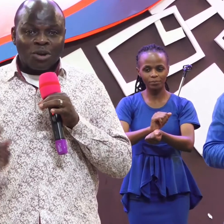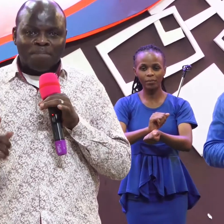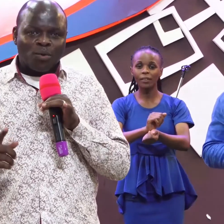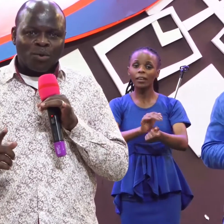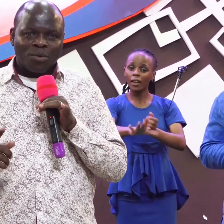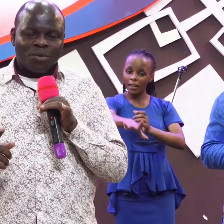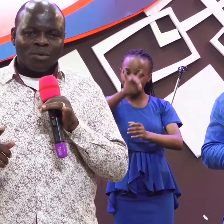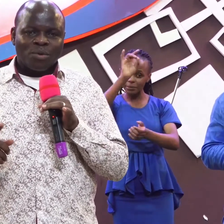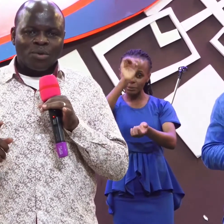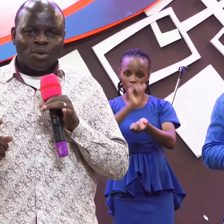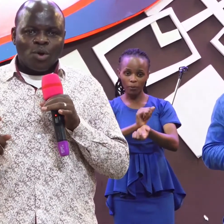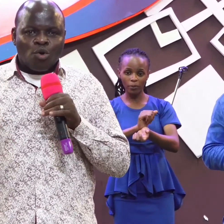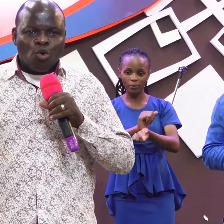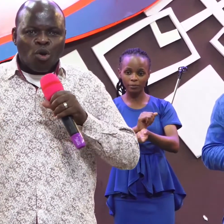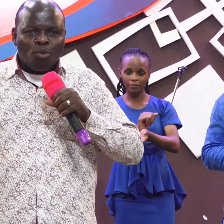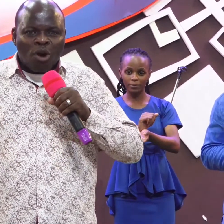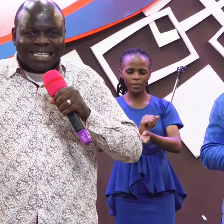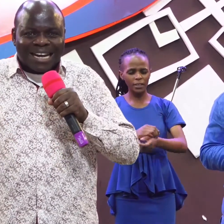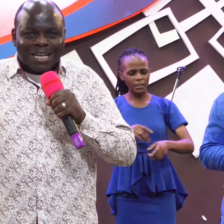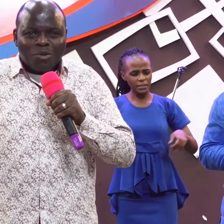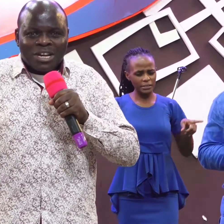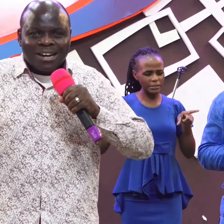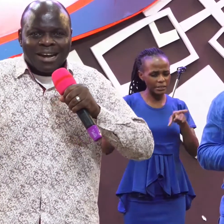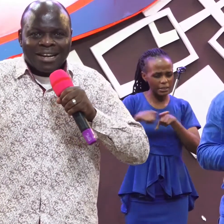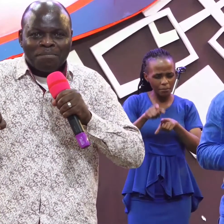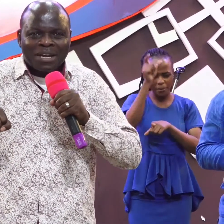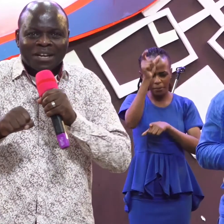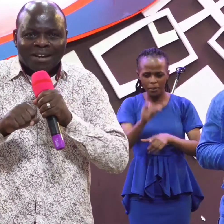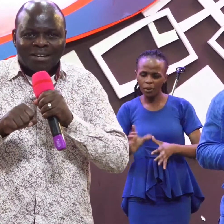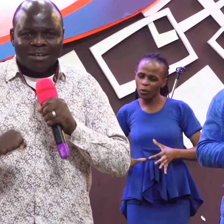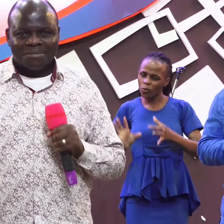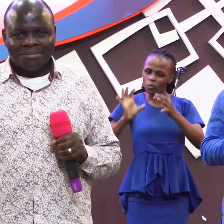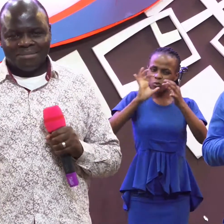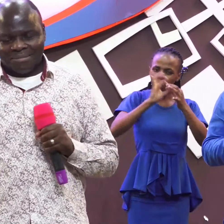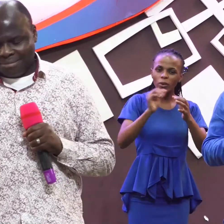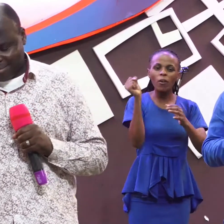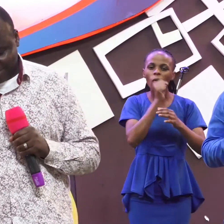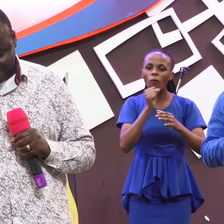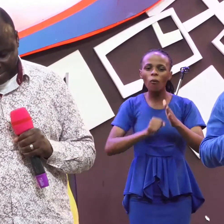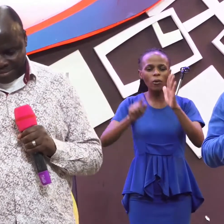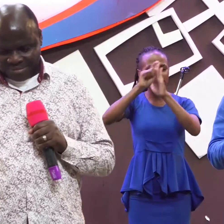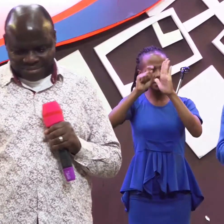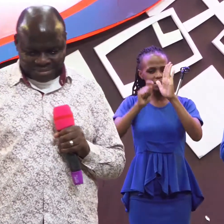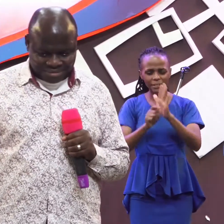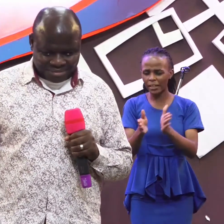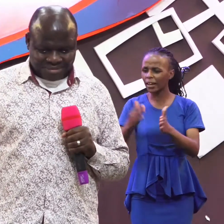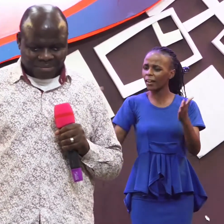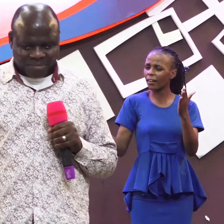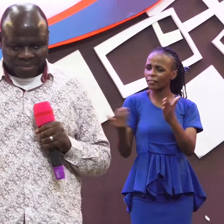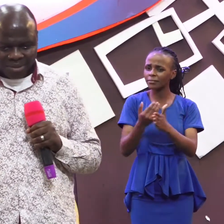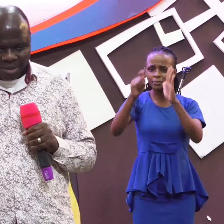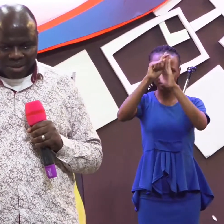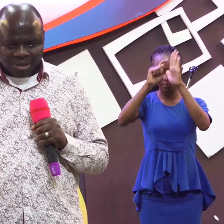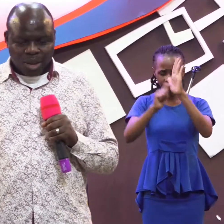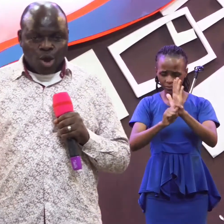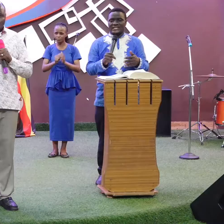N'alonda Paulo. The Lord chose Paul. Ng'omukwasaganya w'endagaano empya n'enkadde. as the link or connection between the